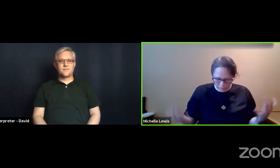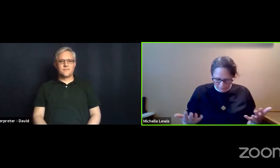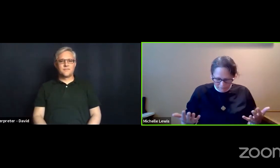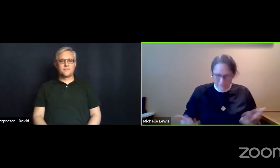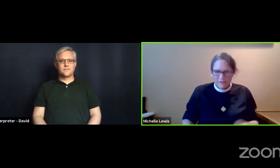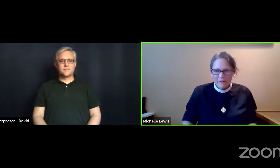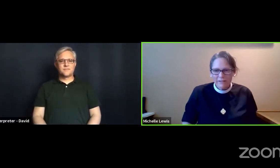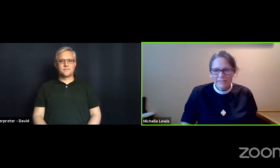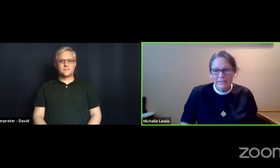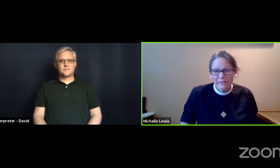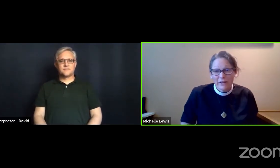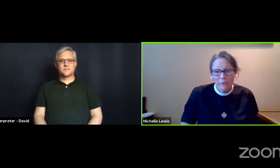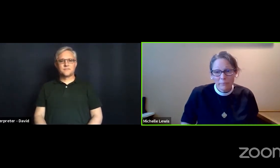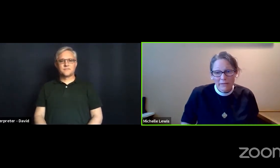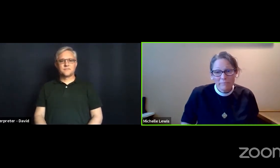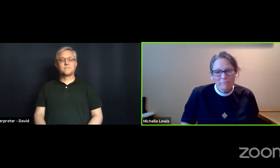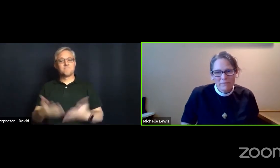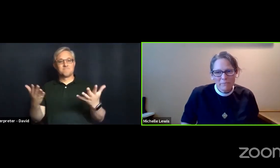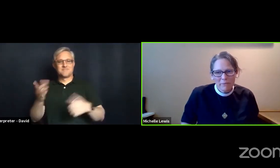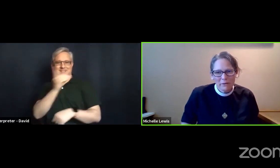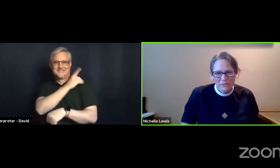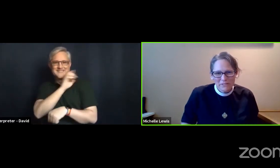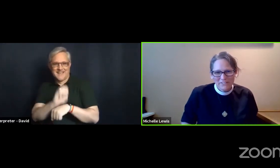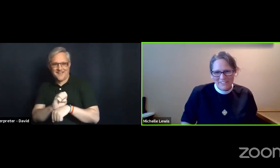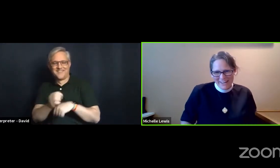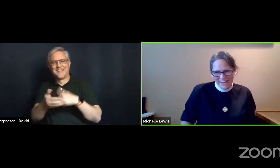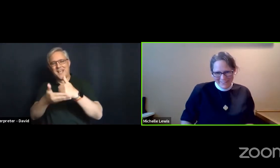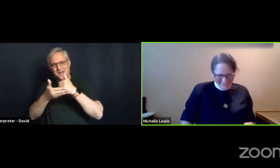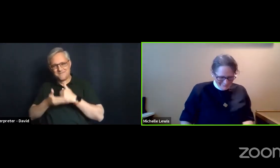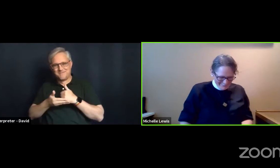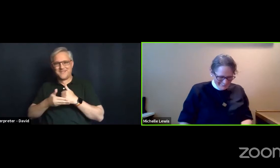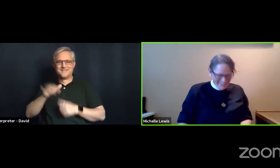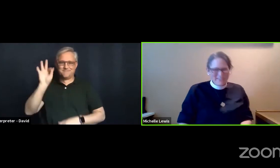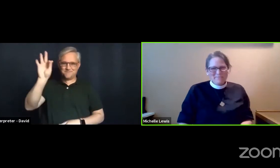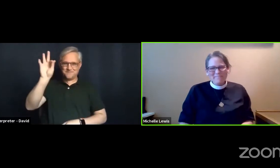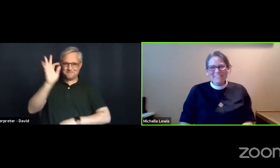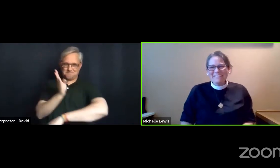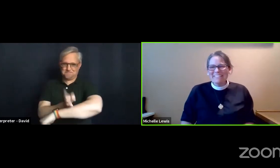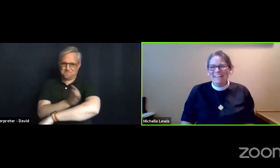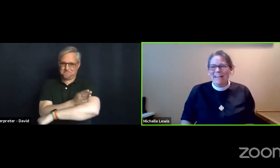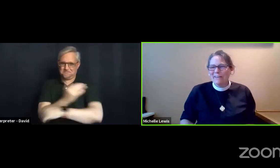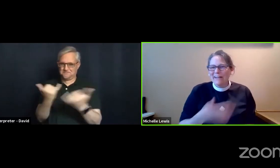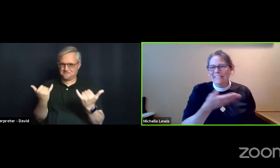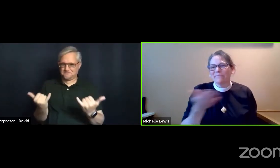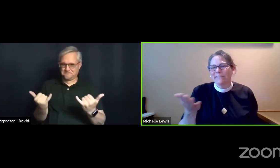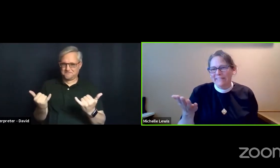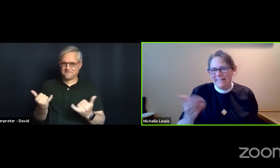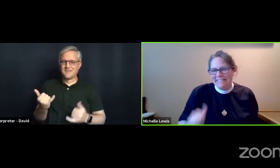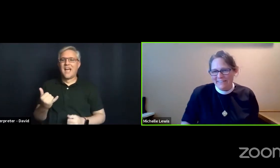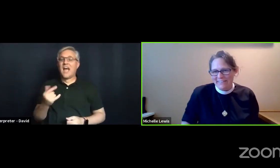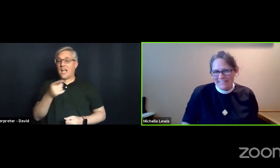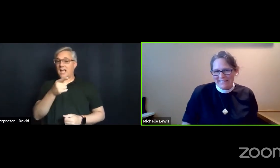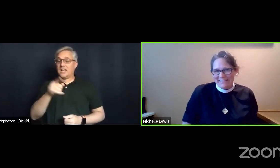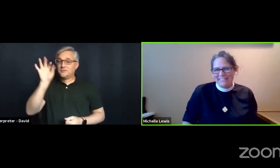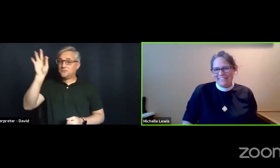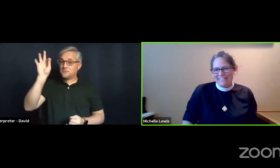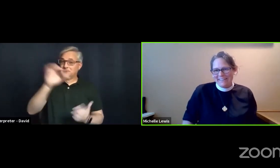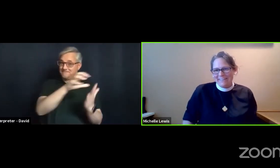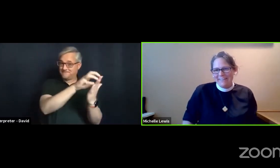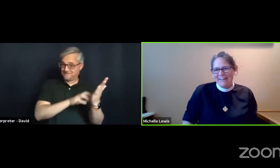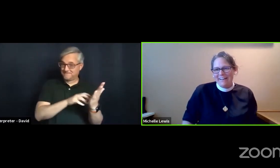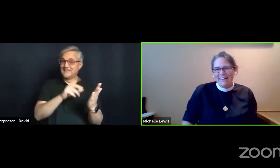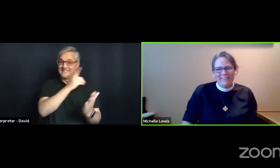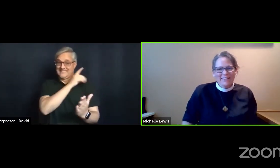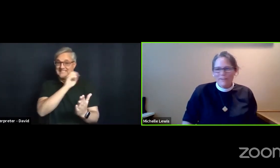So, David helped me be a better preacher today because he said, you got some really nice sounding sentences